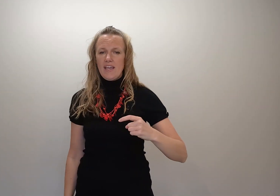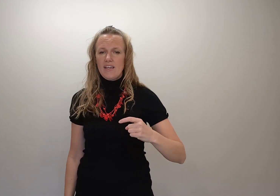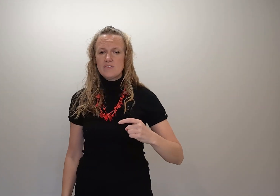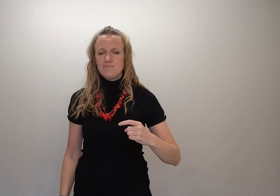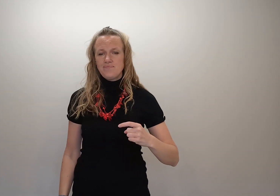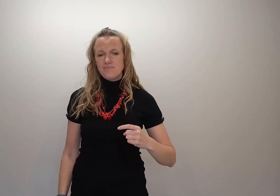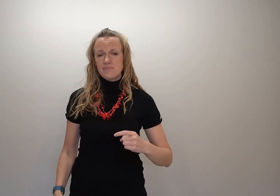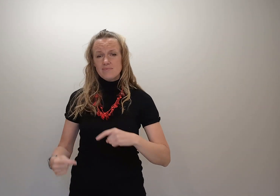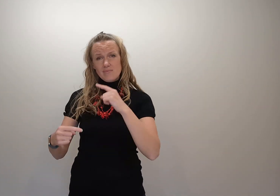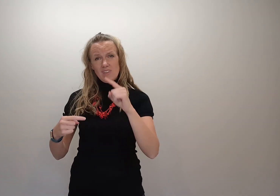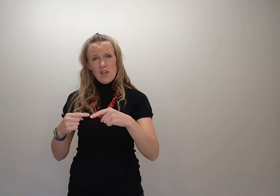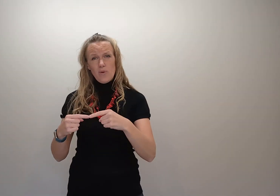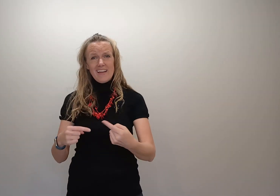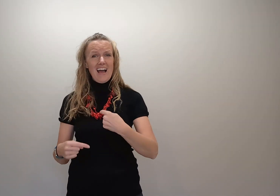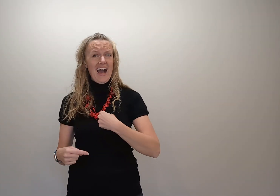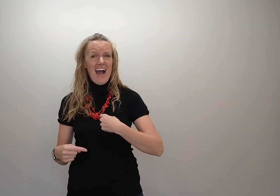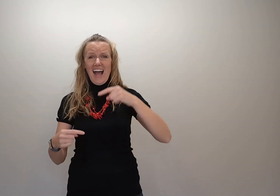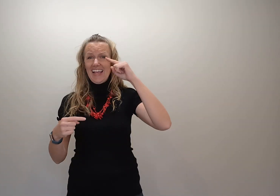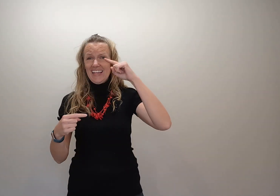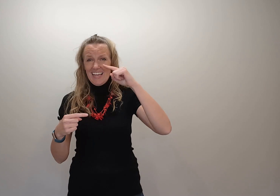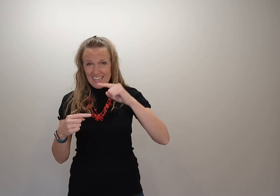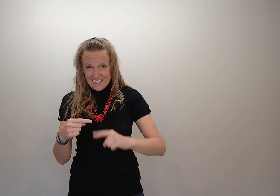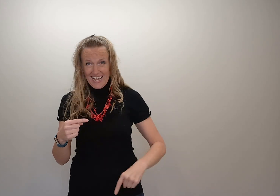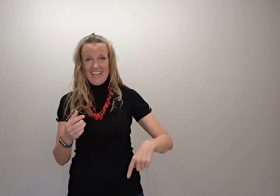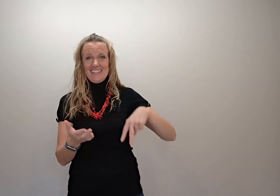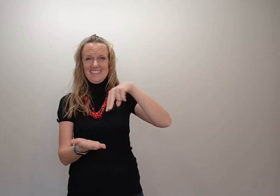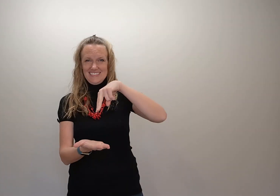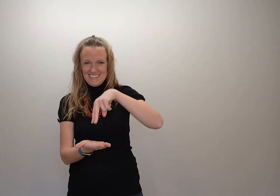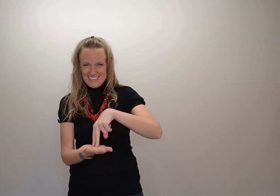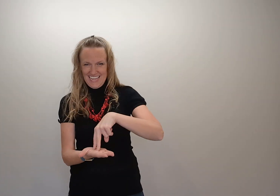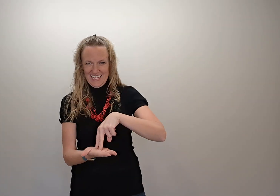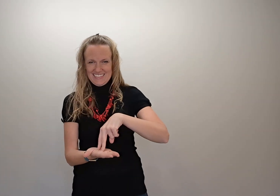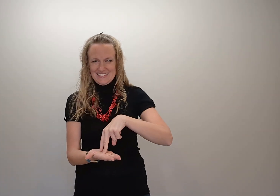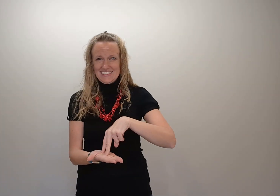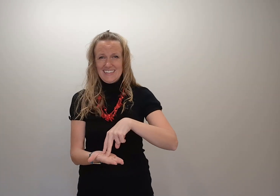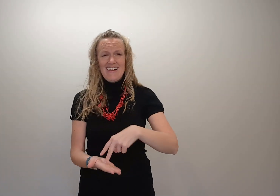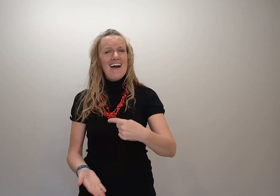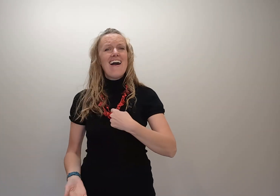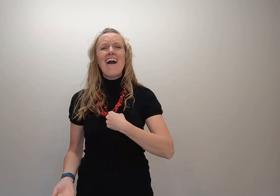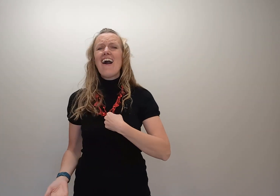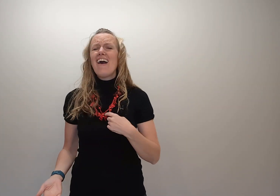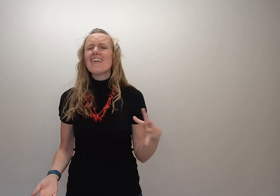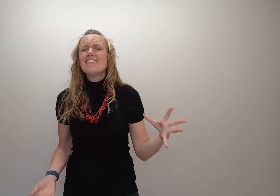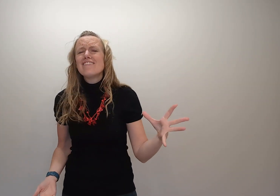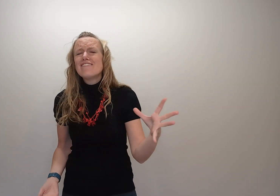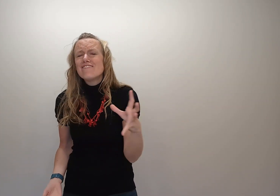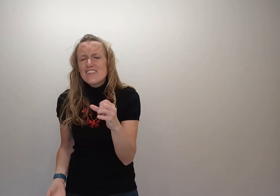way. And when I can't stand, I'll